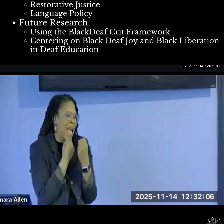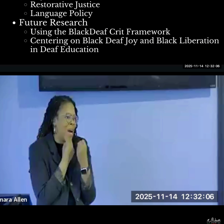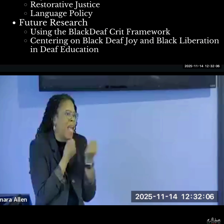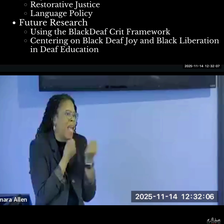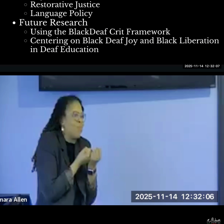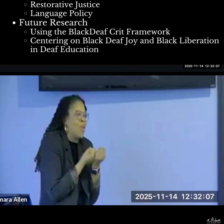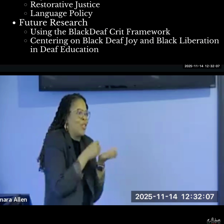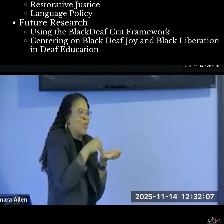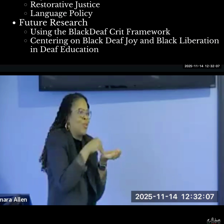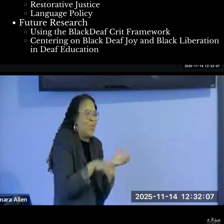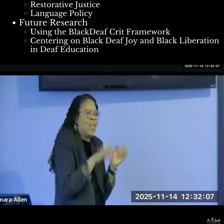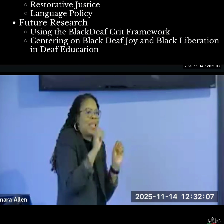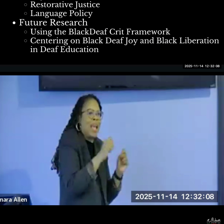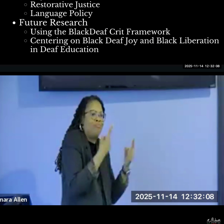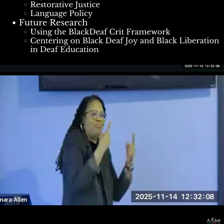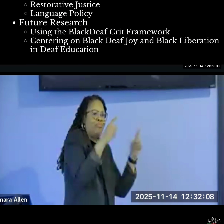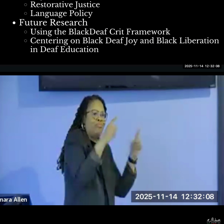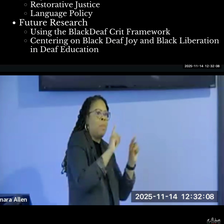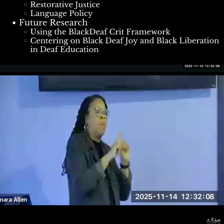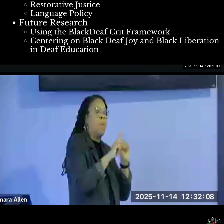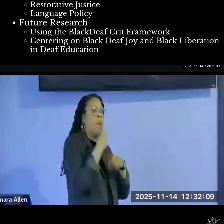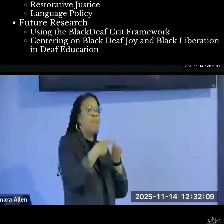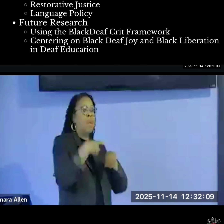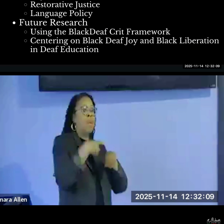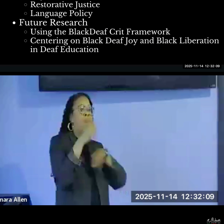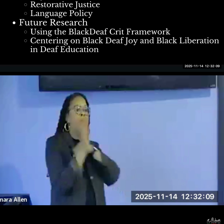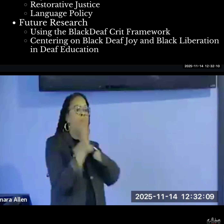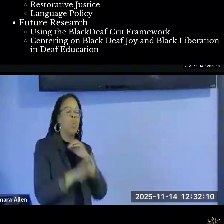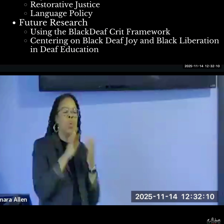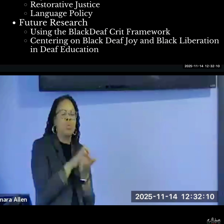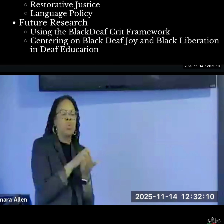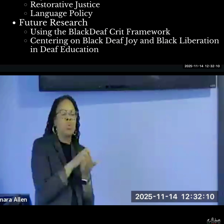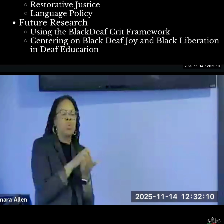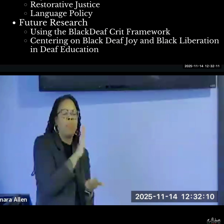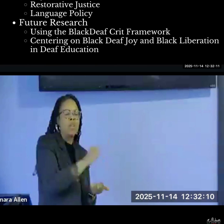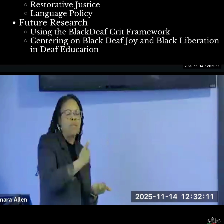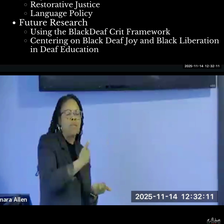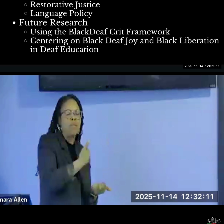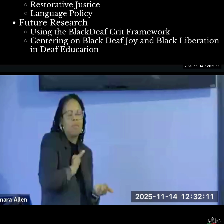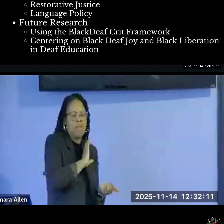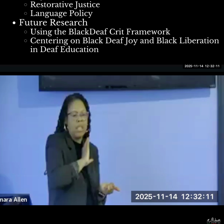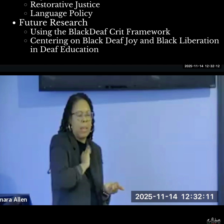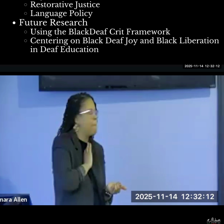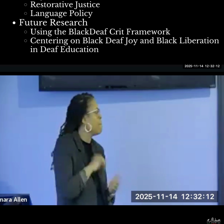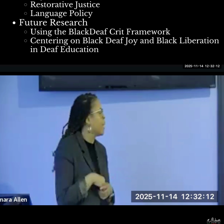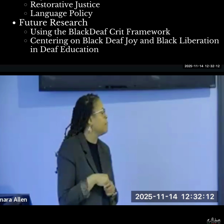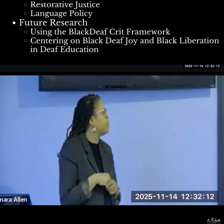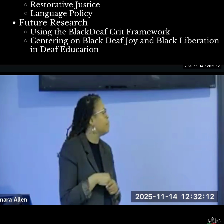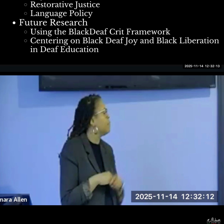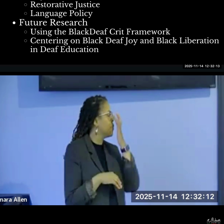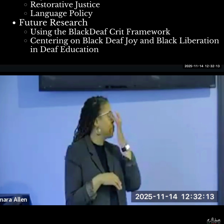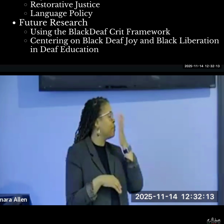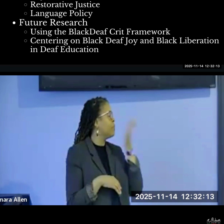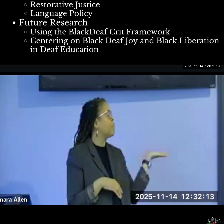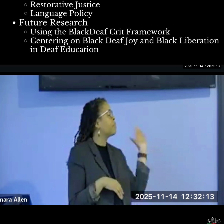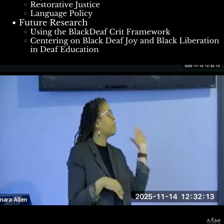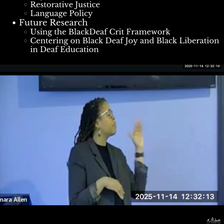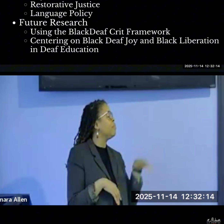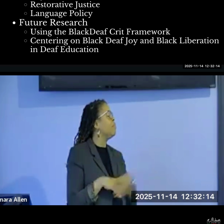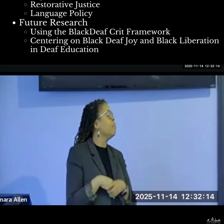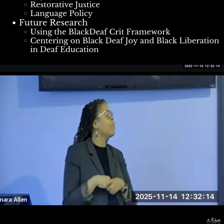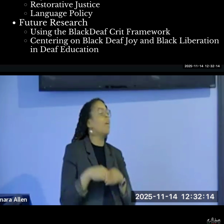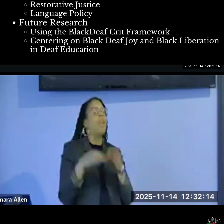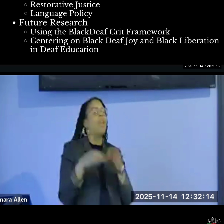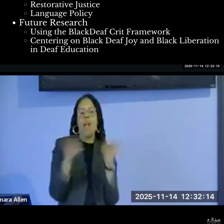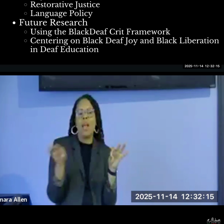And oftentimes how one can grow through an experience is through love, and not by destroying their